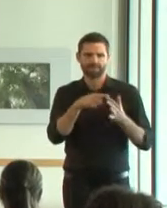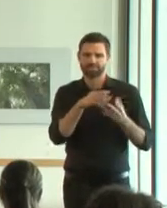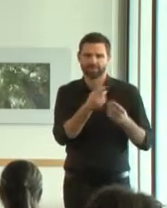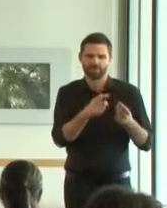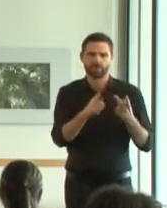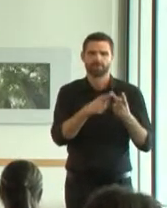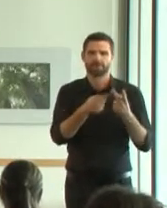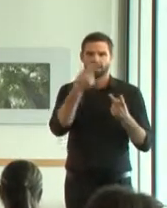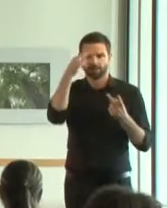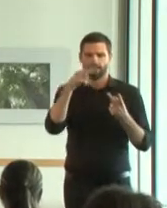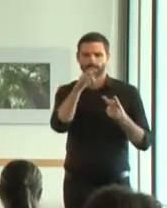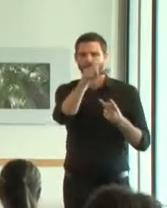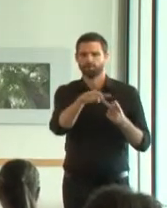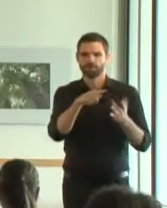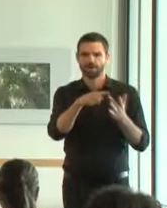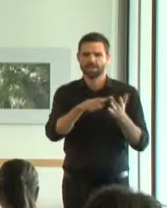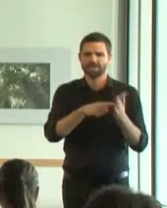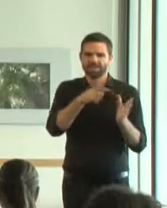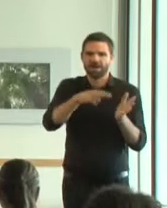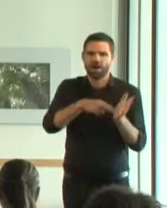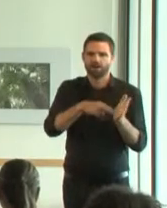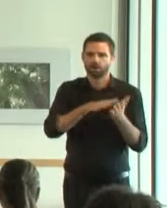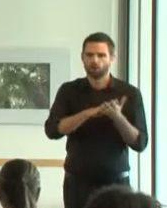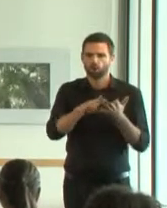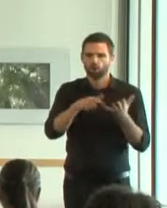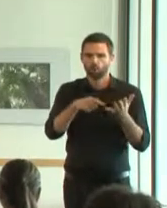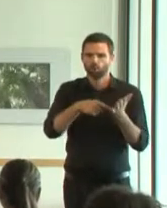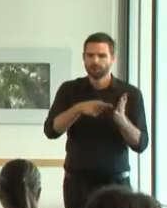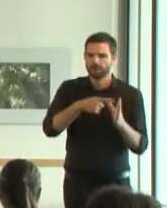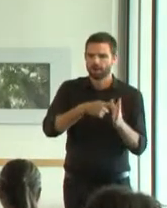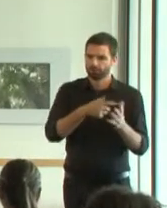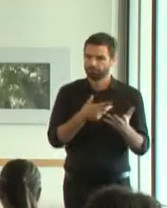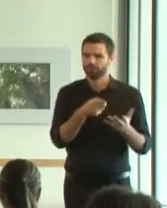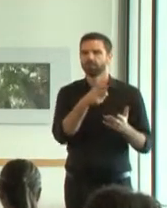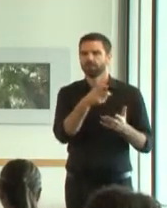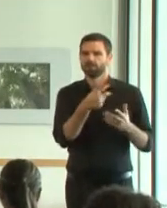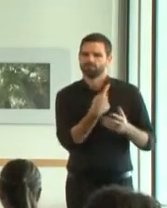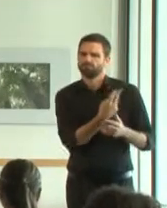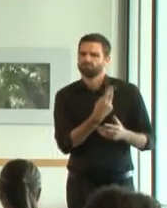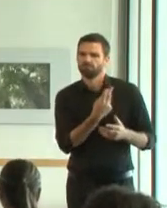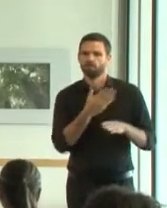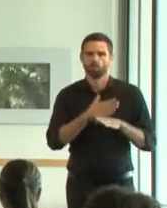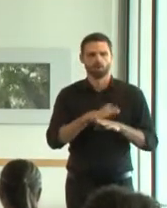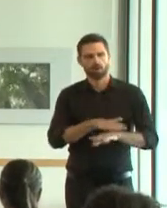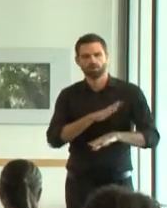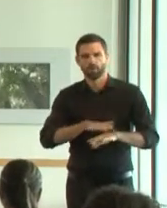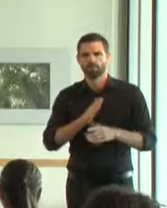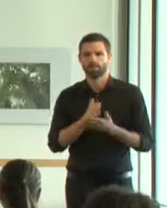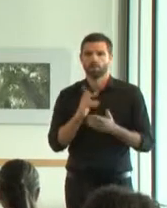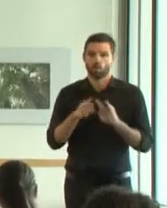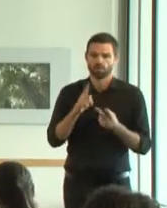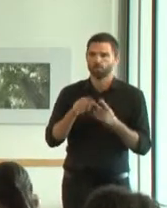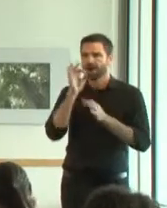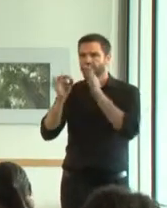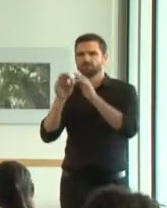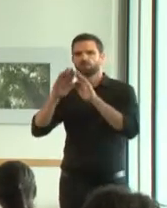Jan Hutter, both of these guys and myself, big thumbs up. We worked on this for quite some time and sought kind of peer review all over the world. We